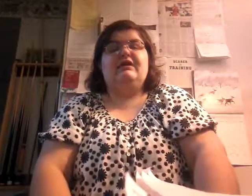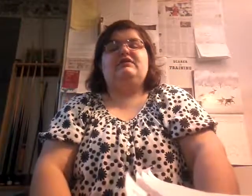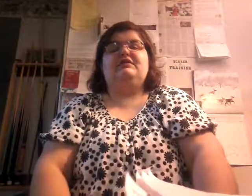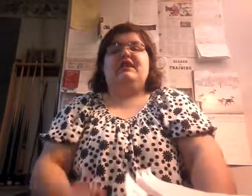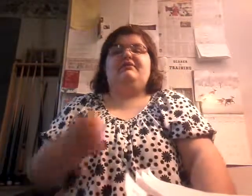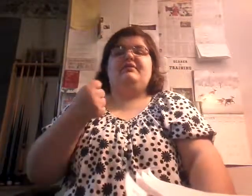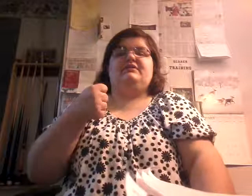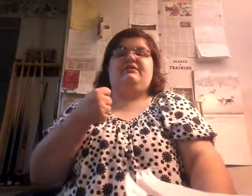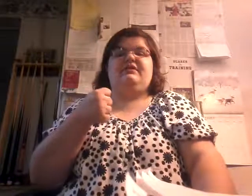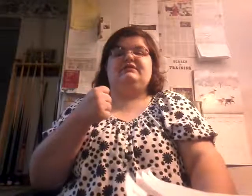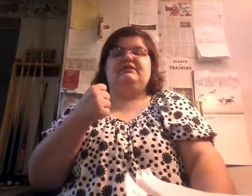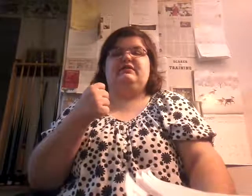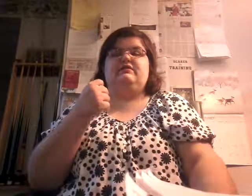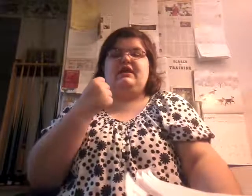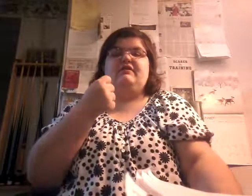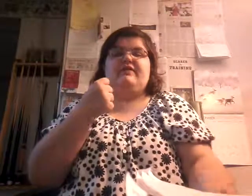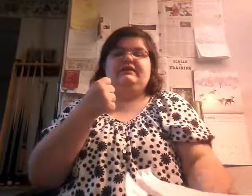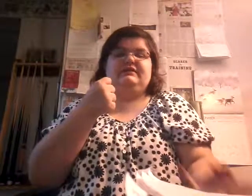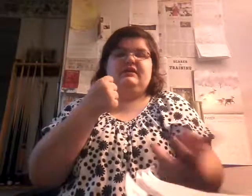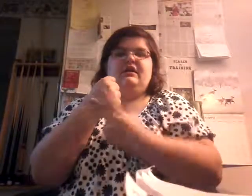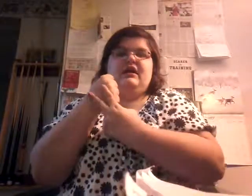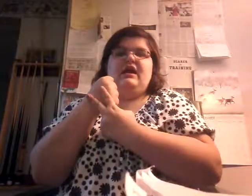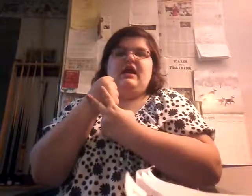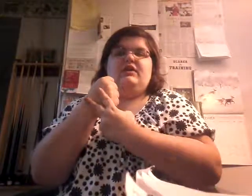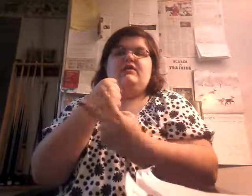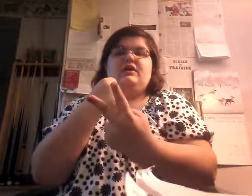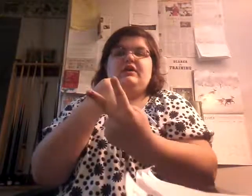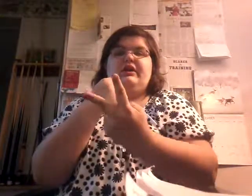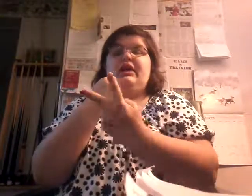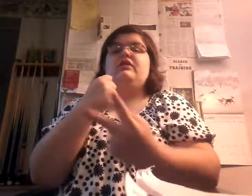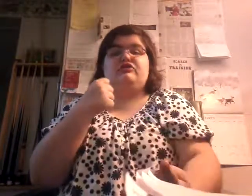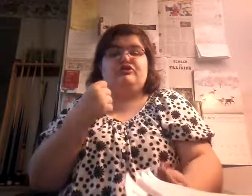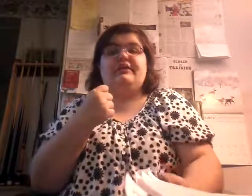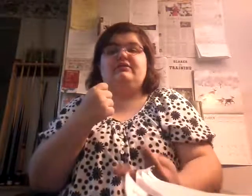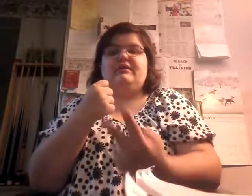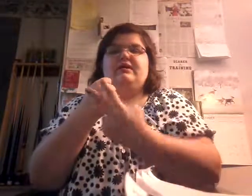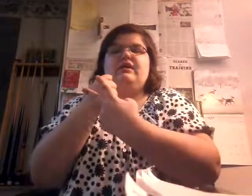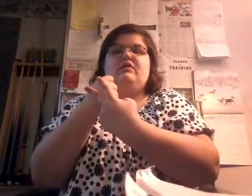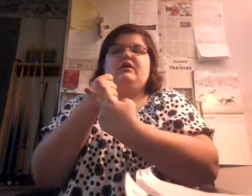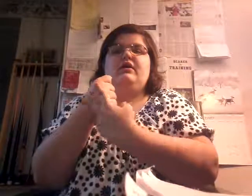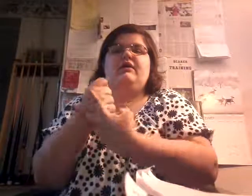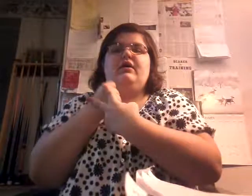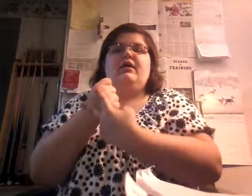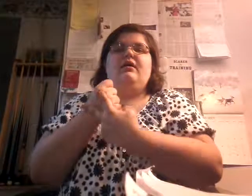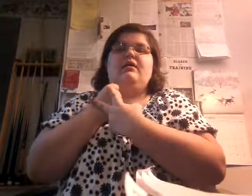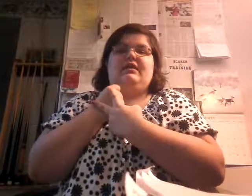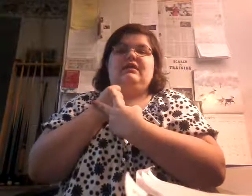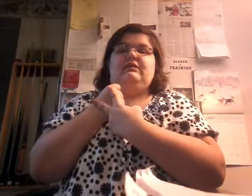So the sign for perseverance is you take your fist and you can, there's 2 ways of doing it. You can go like this